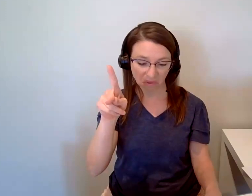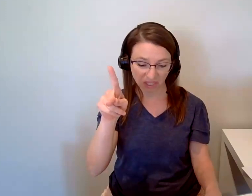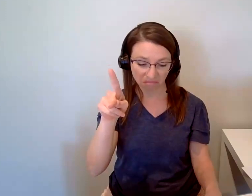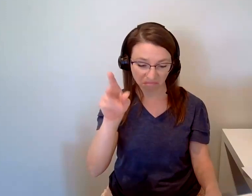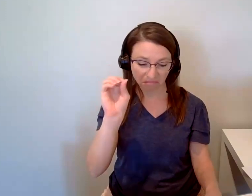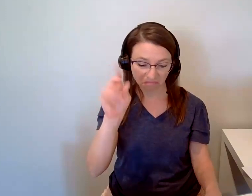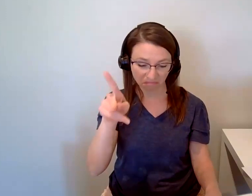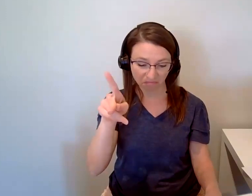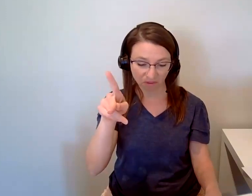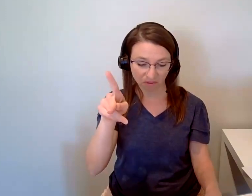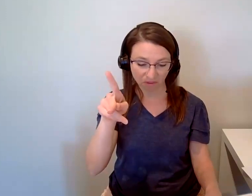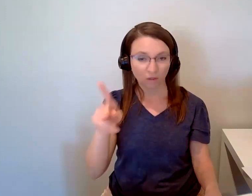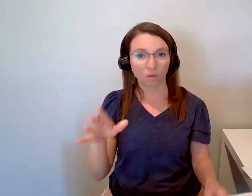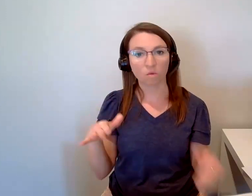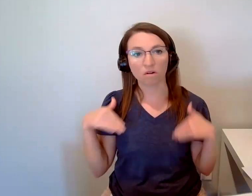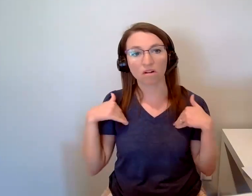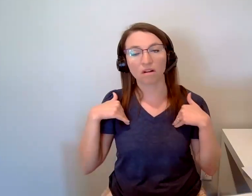Okay. Or